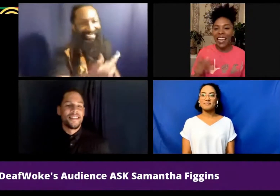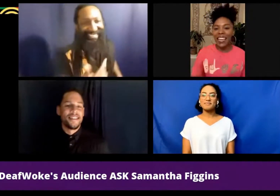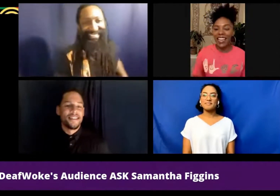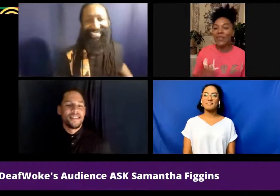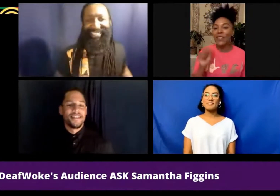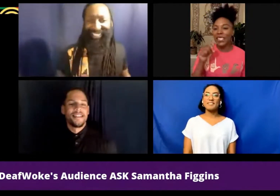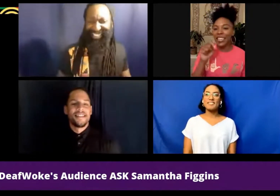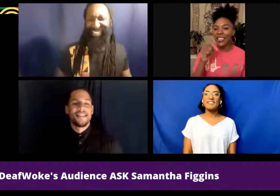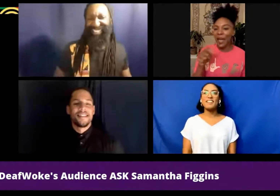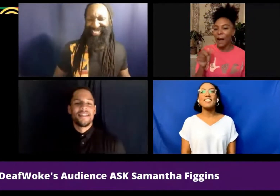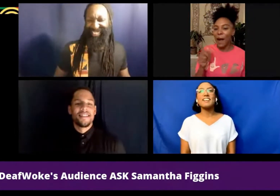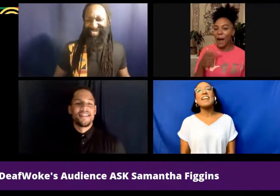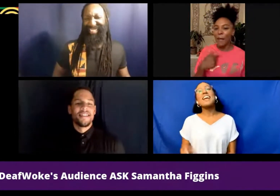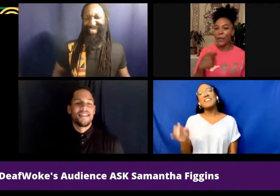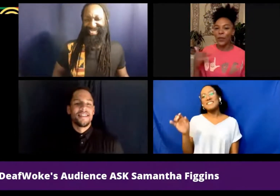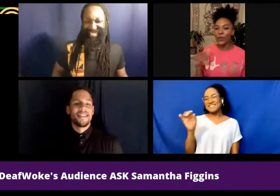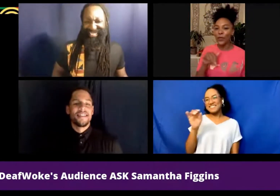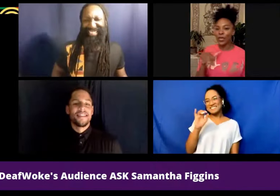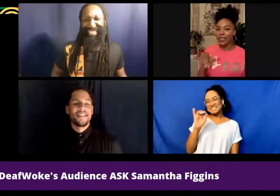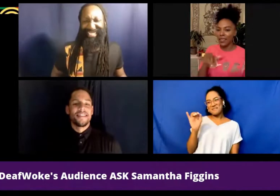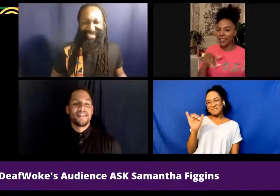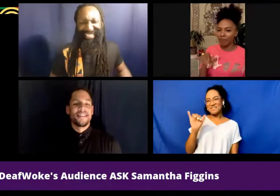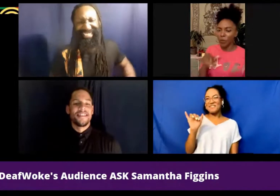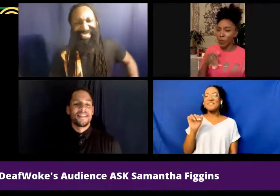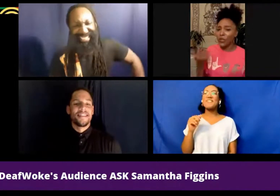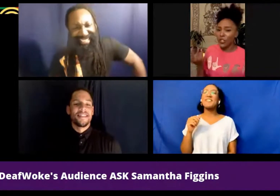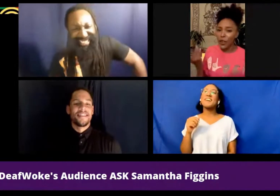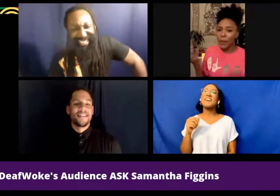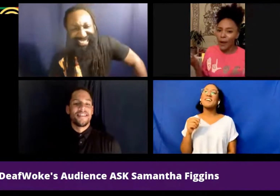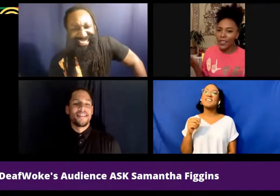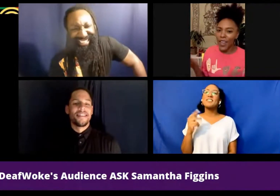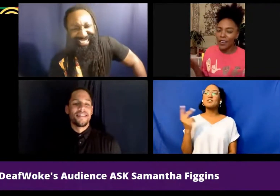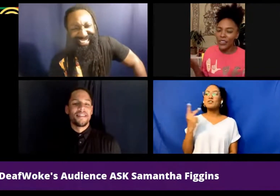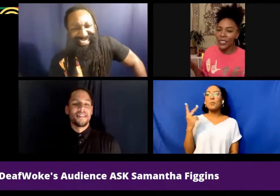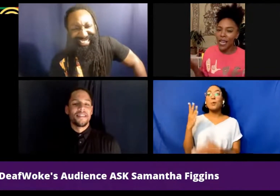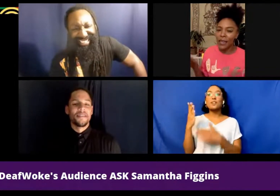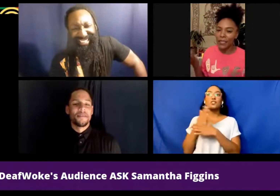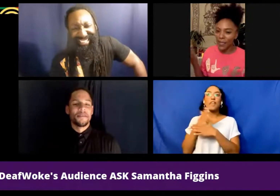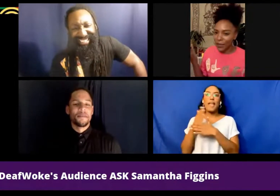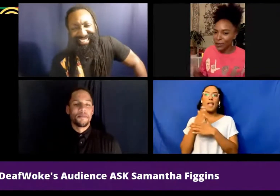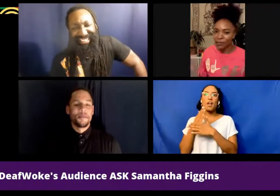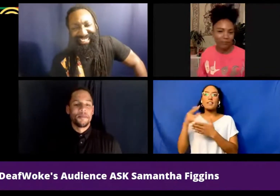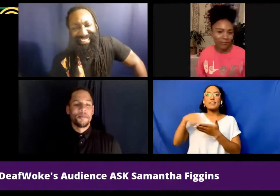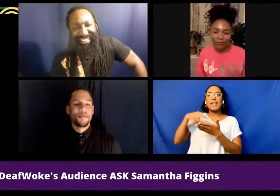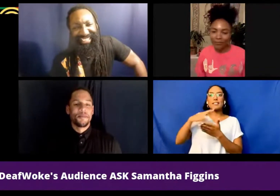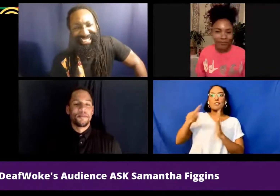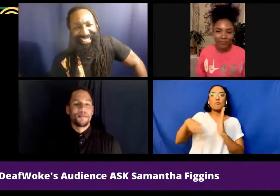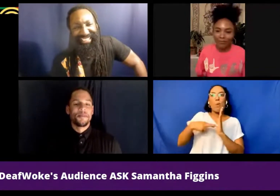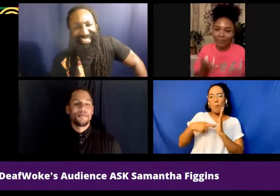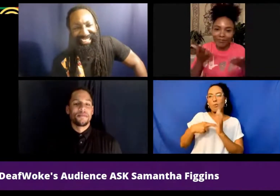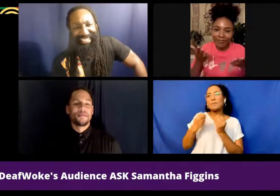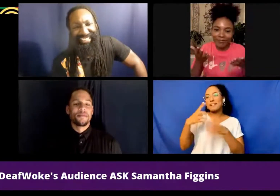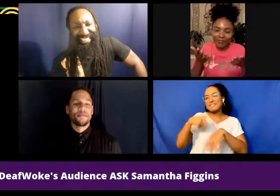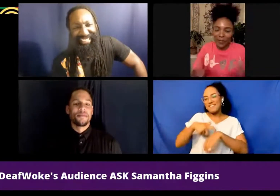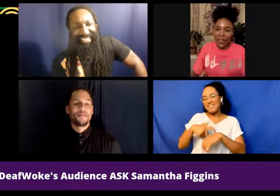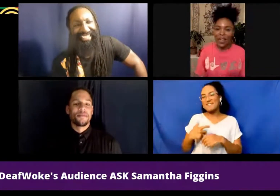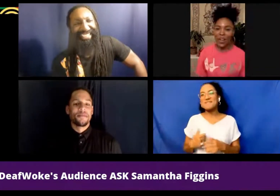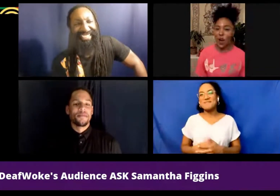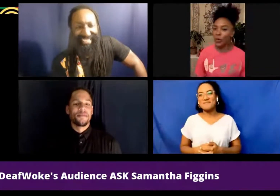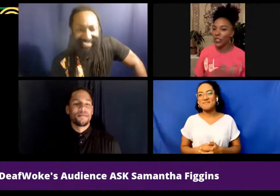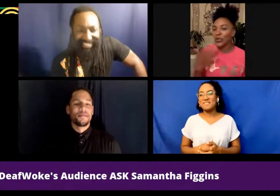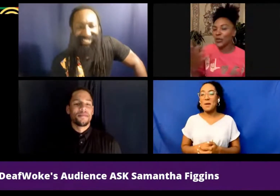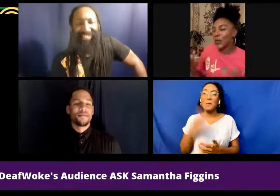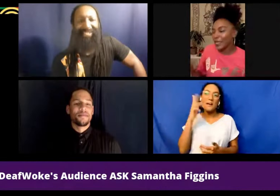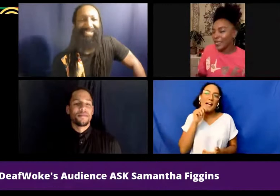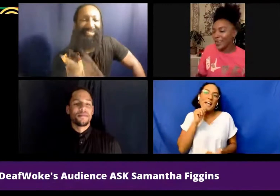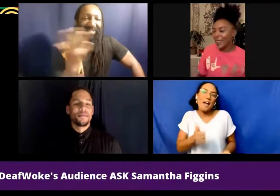like that. It was like that. We would share parts a lot of the time. So why not?